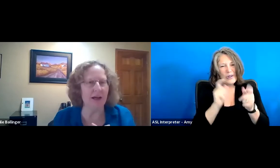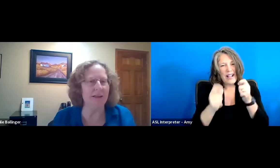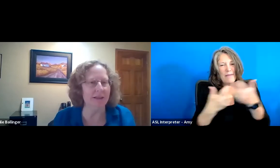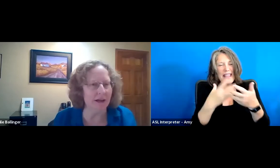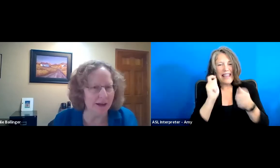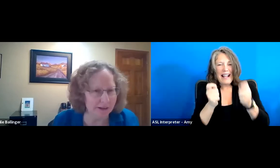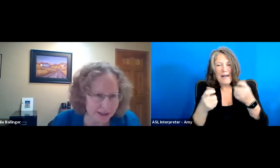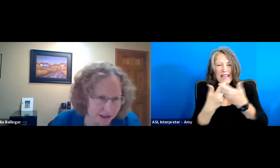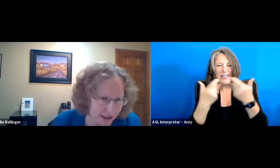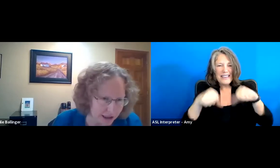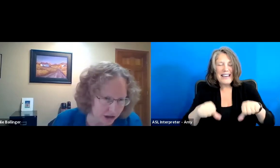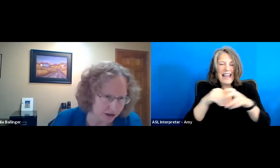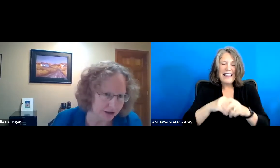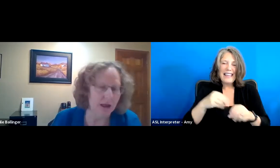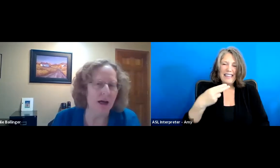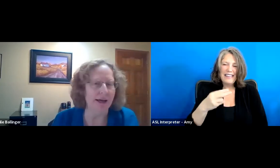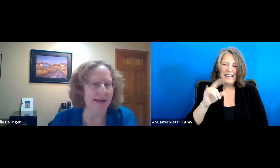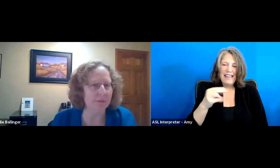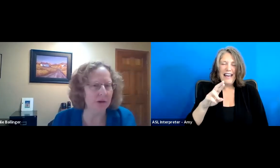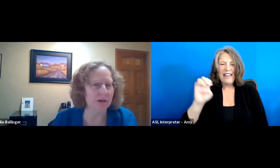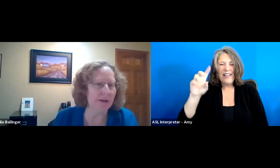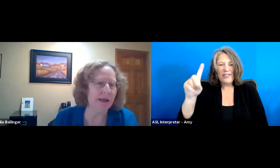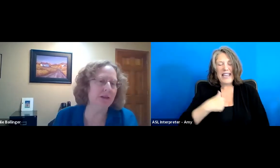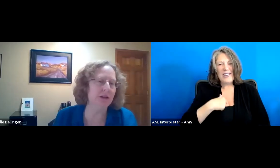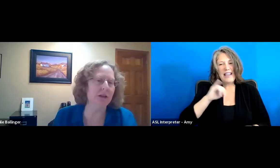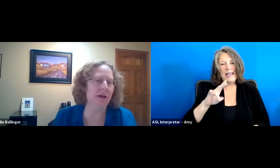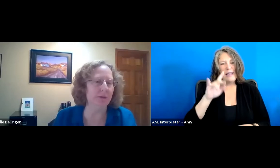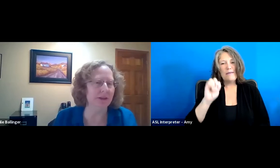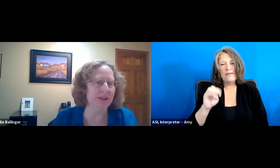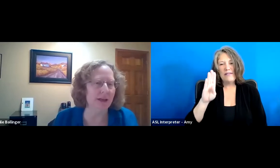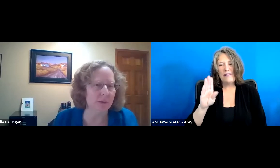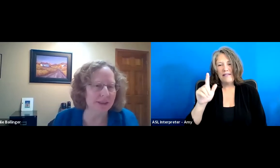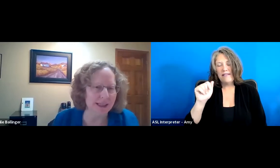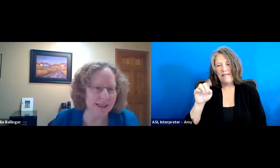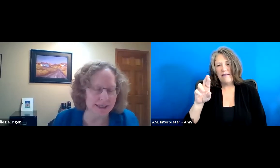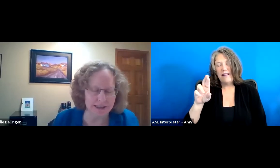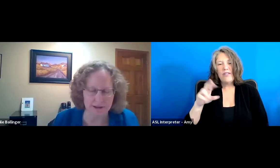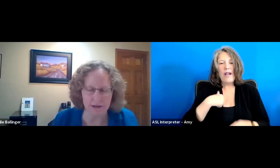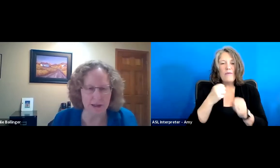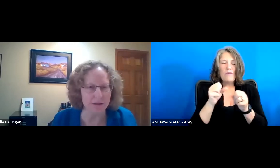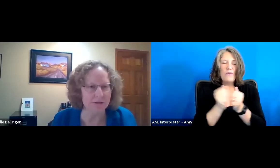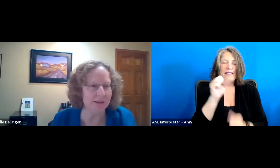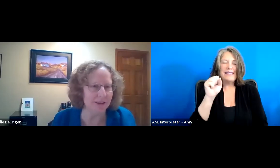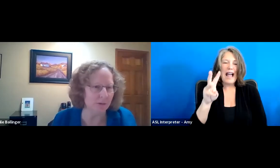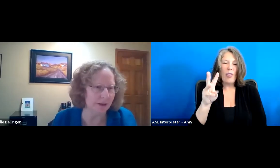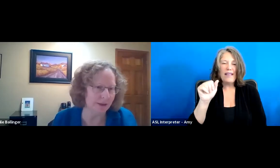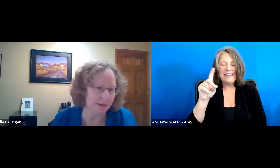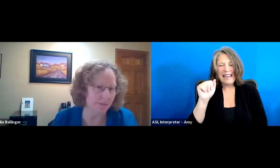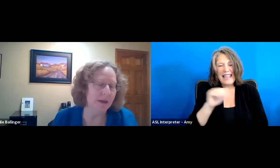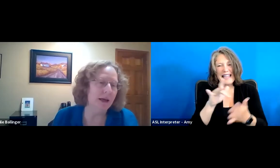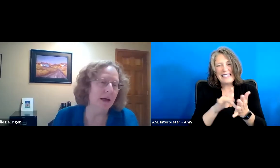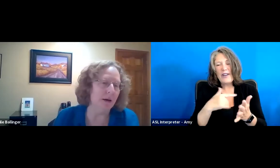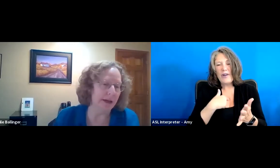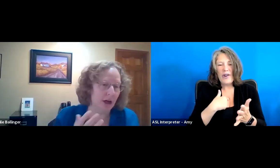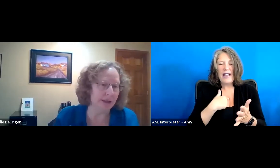Accommodation Denial in Higher Education. I am Julie Ballinger. I'm with the Southwest ADA Center. I'm an affiliate with